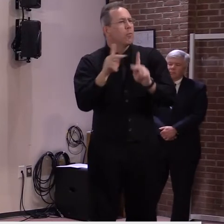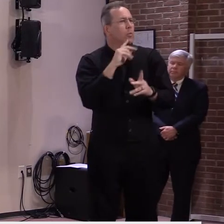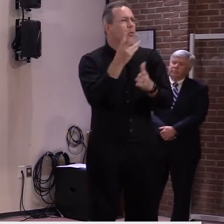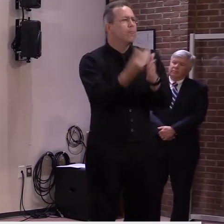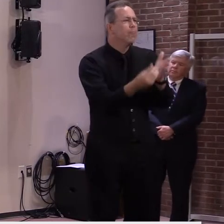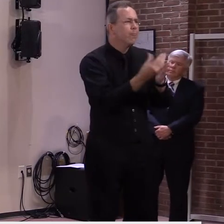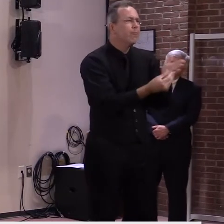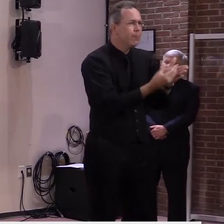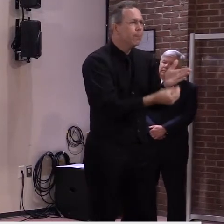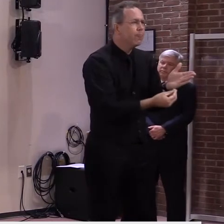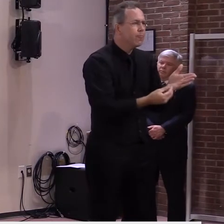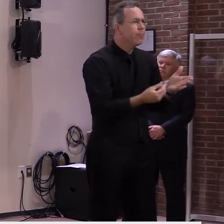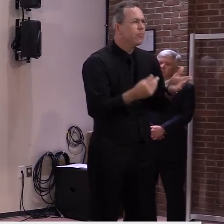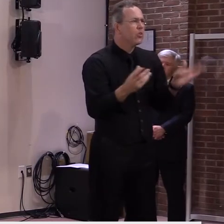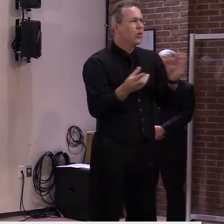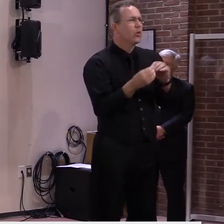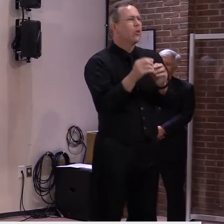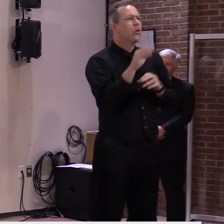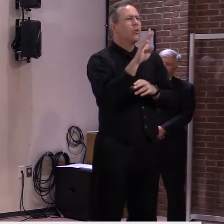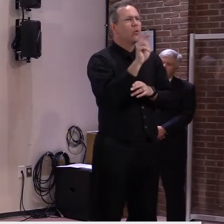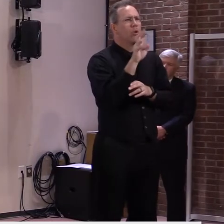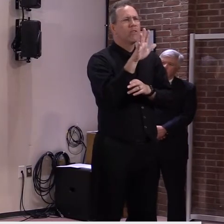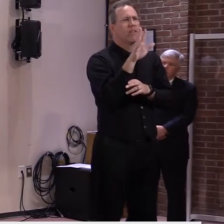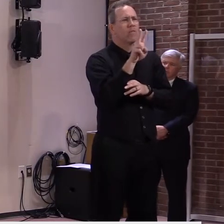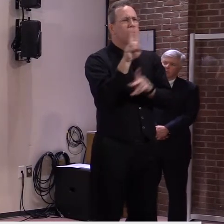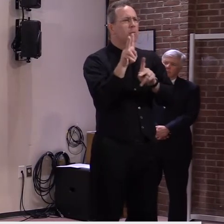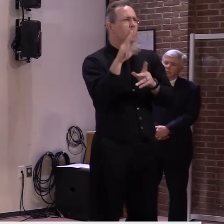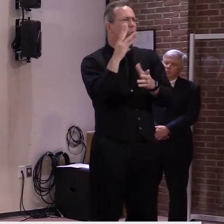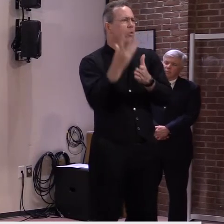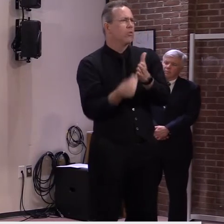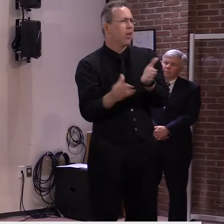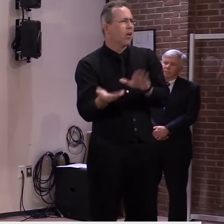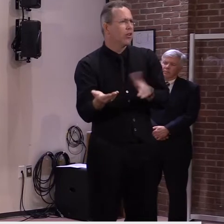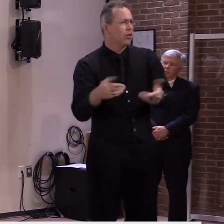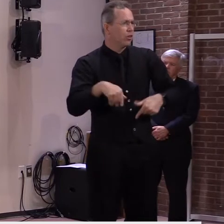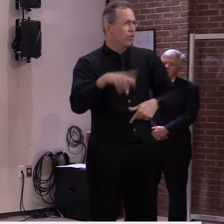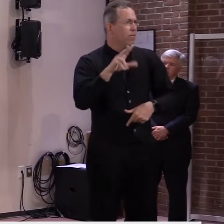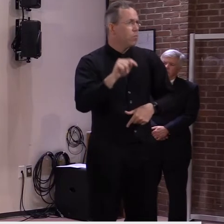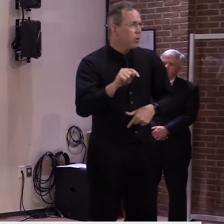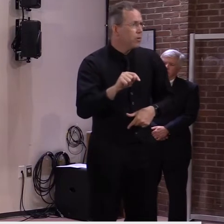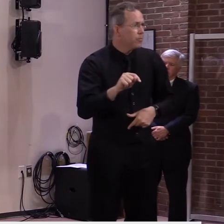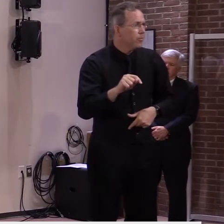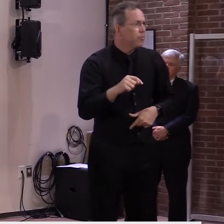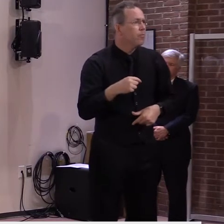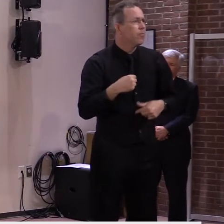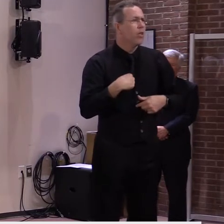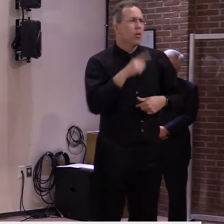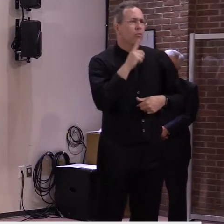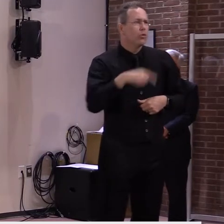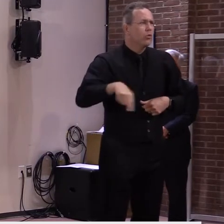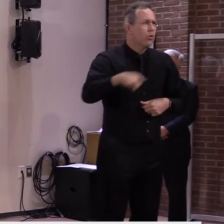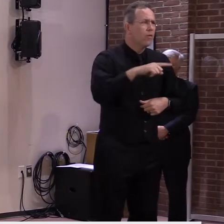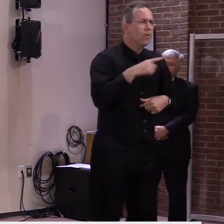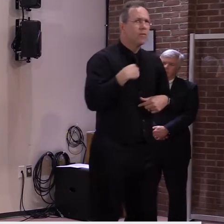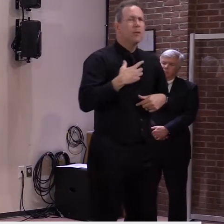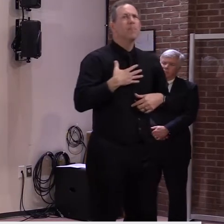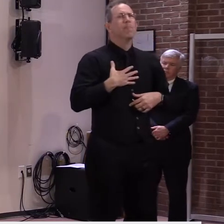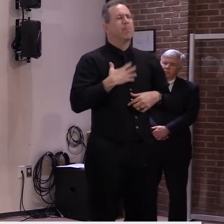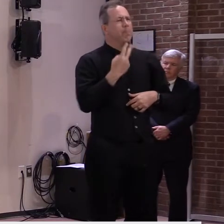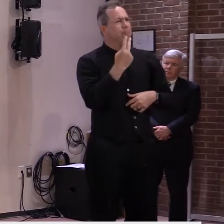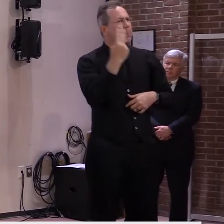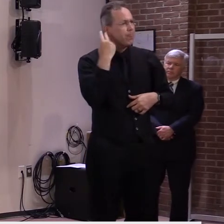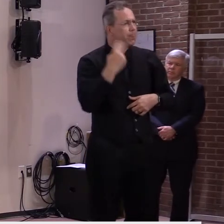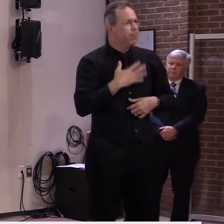pandemic. And I'm sure they wish they had the opportunity you have today to get vaccinated